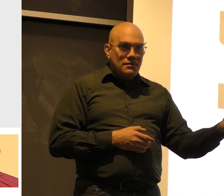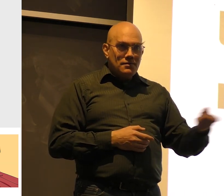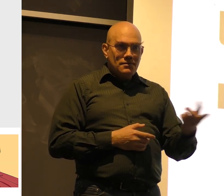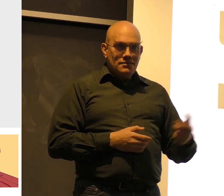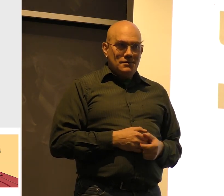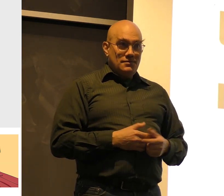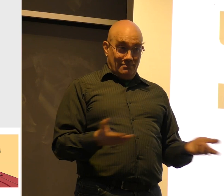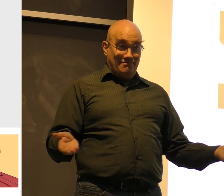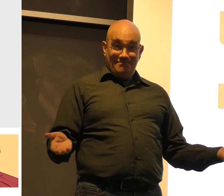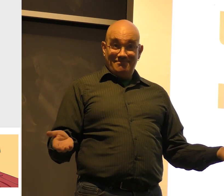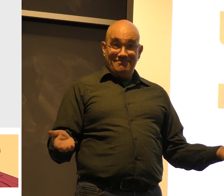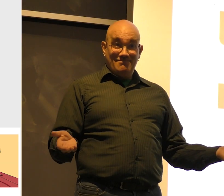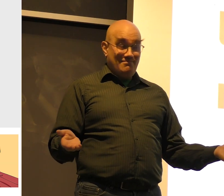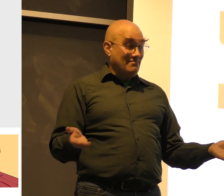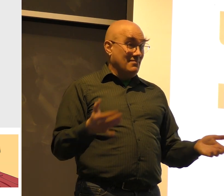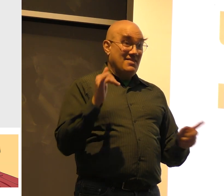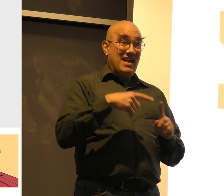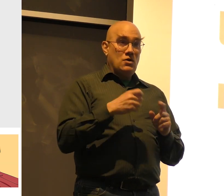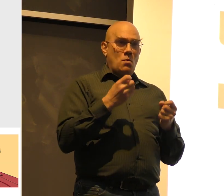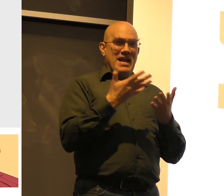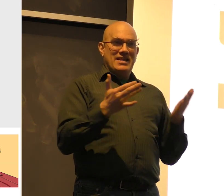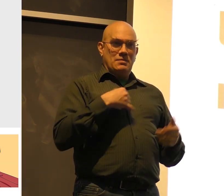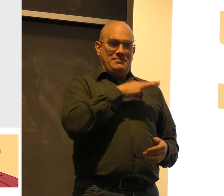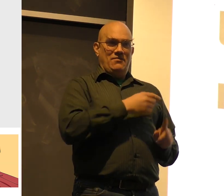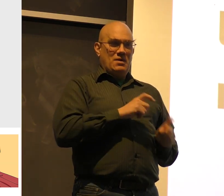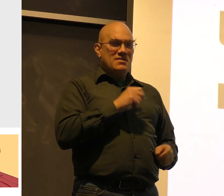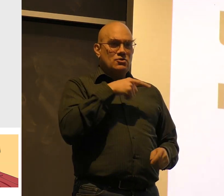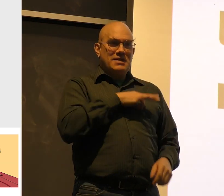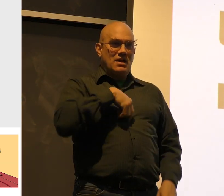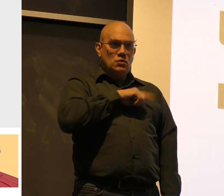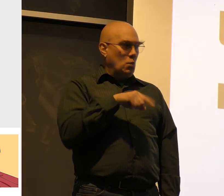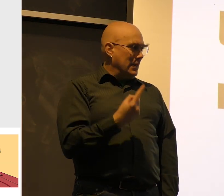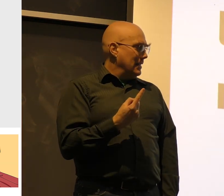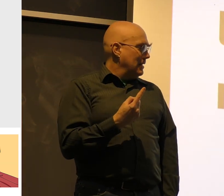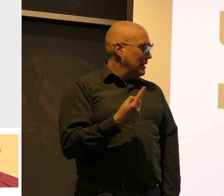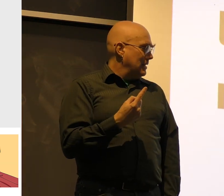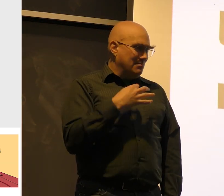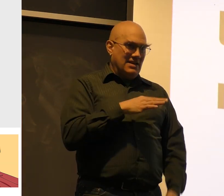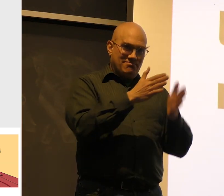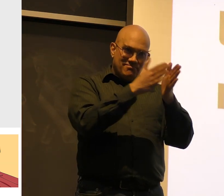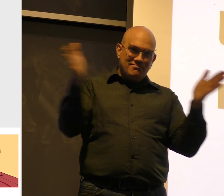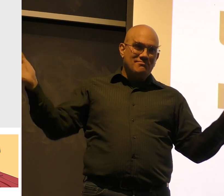hands. There you go. There's so many things that we benefit from that are not just